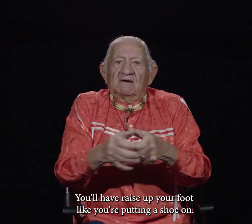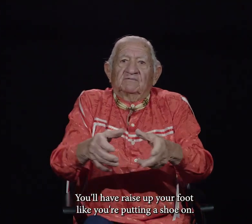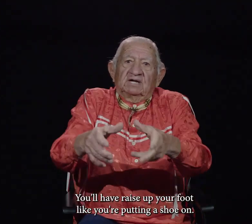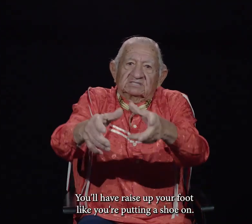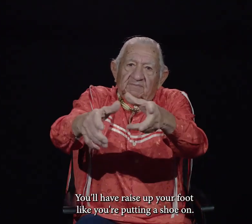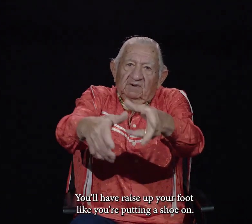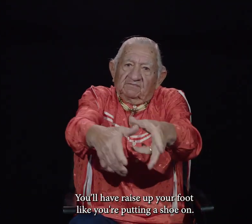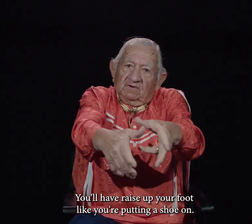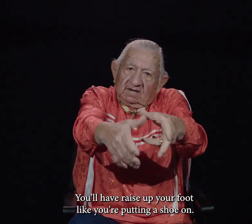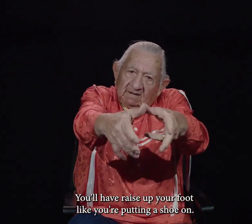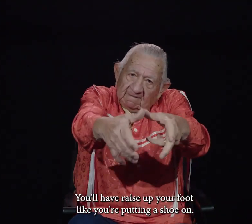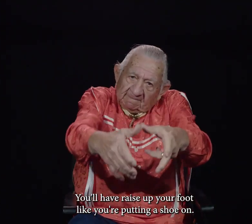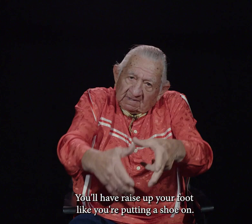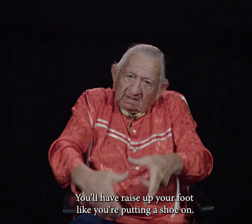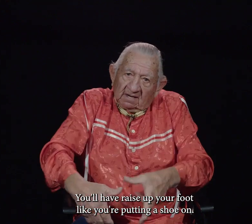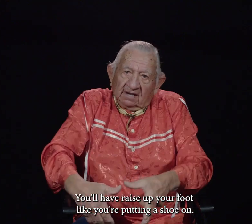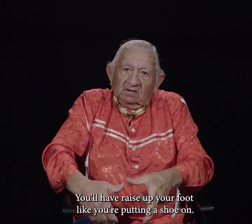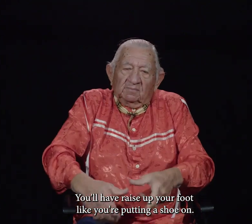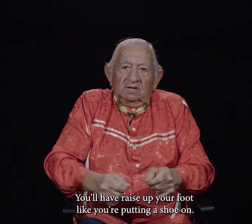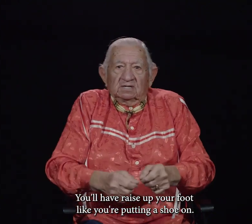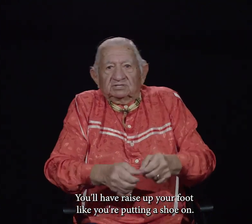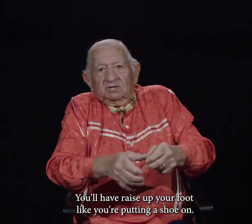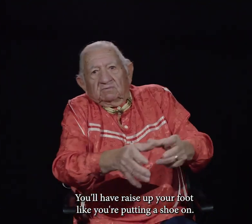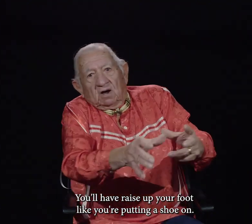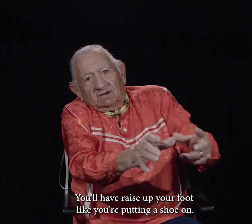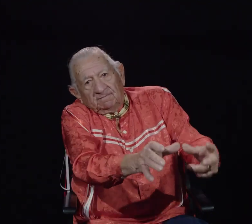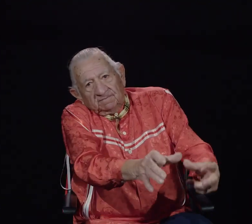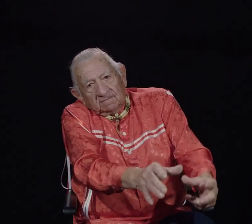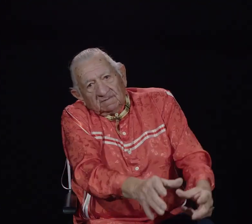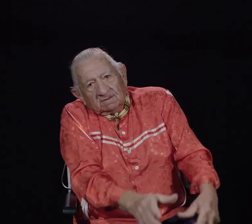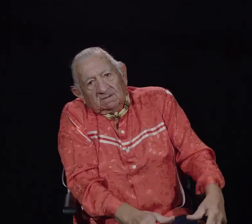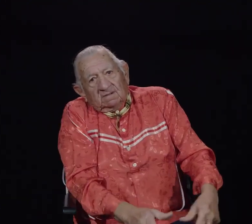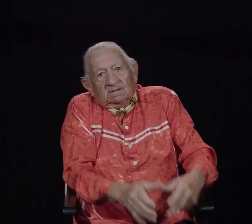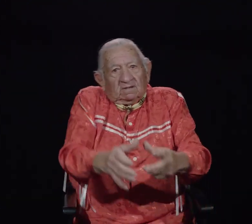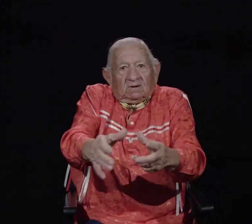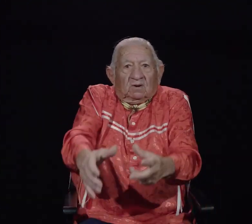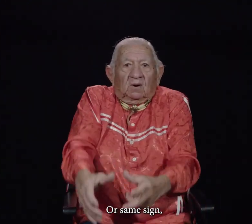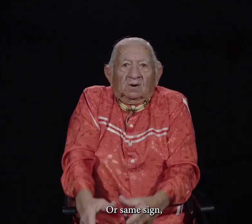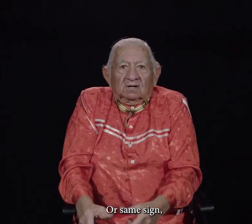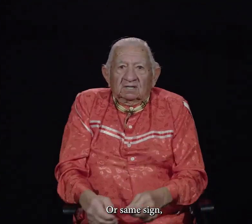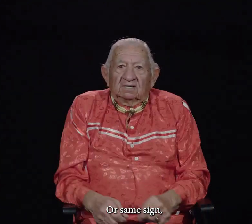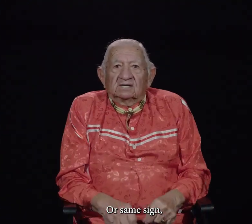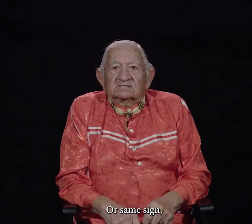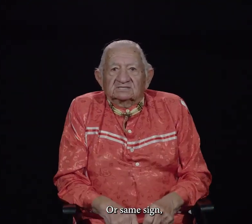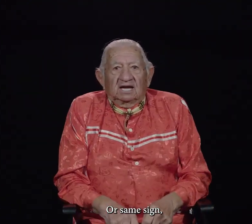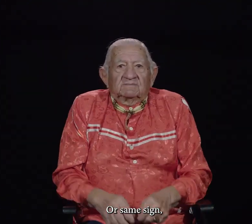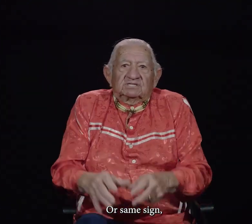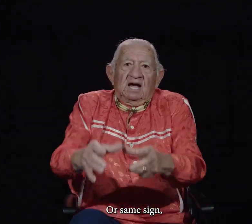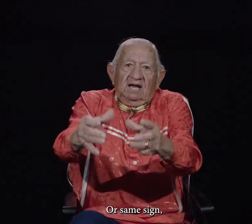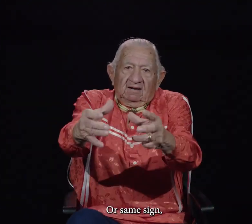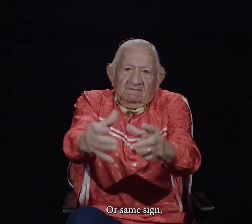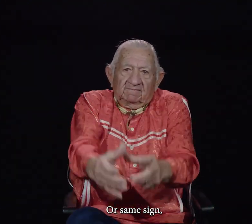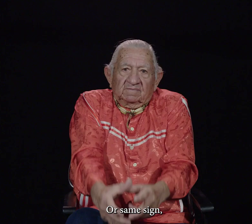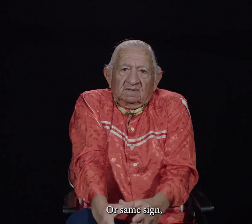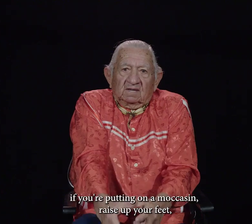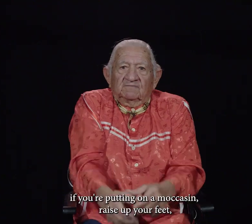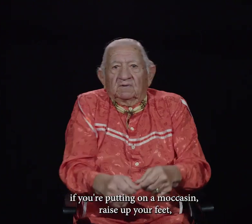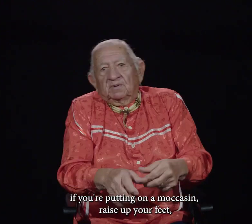to raise up your foot like you're putting a shoe on. Or same sign, if you're putting